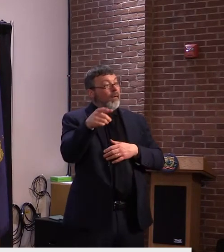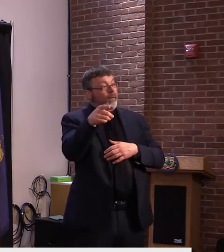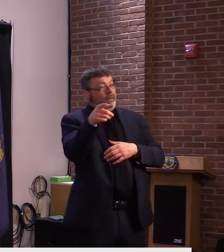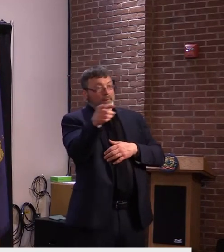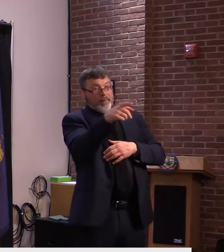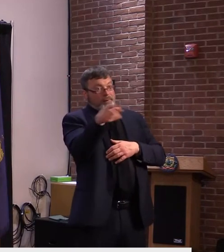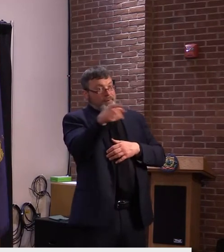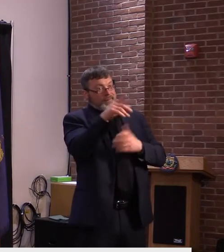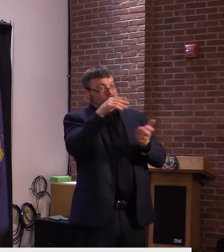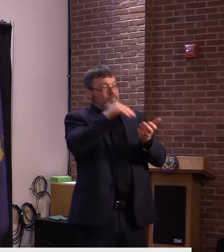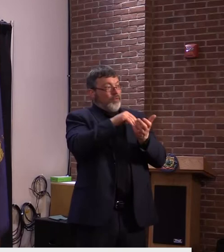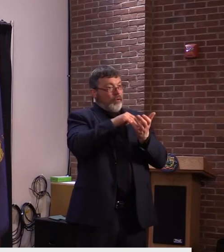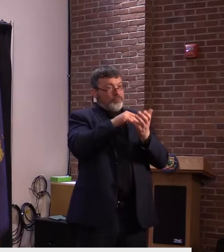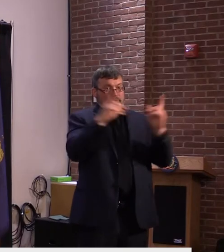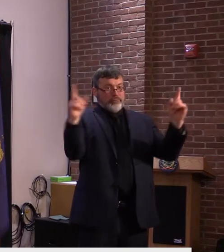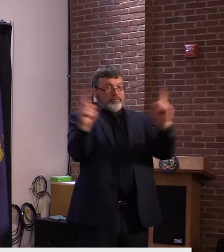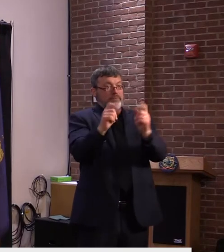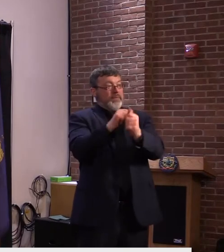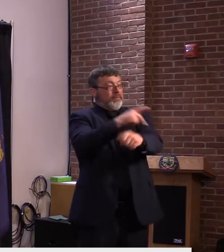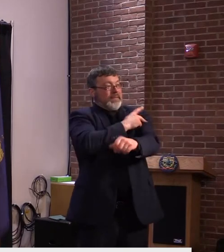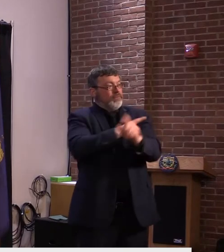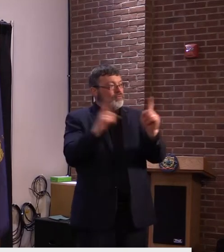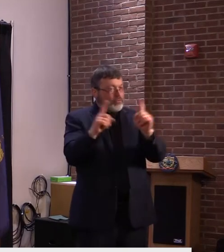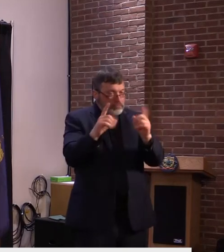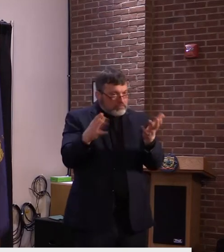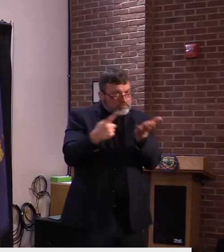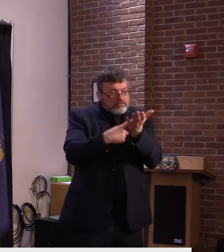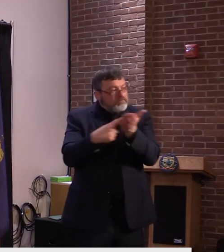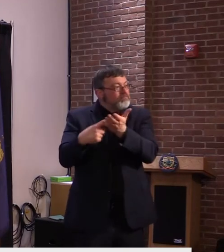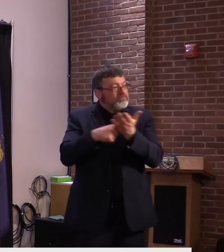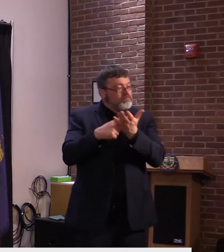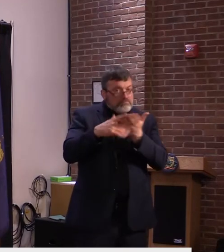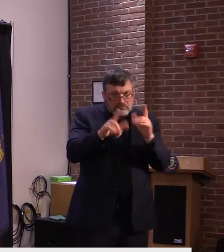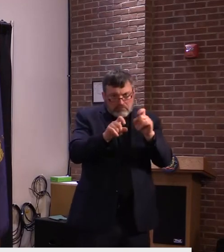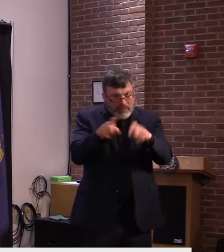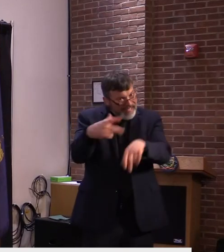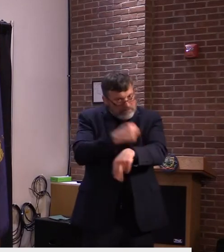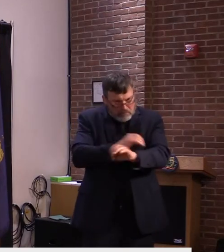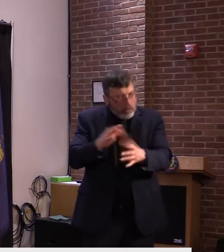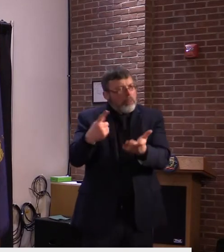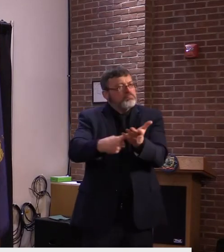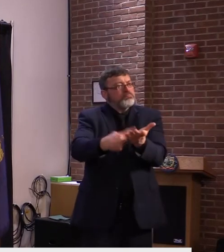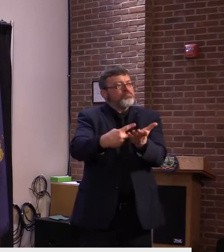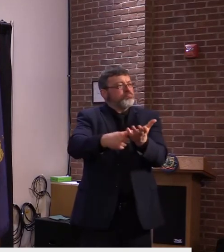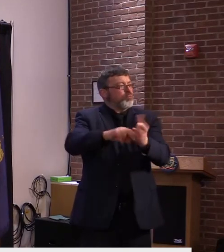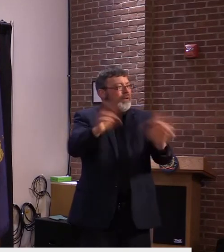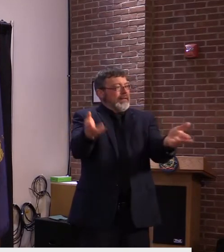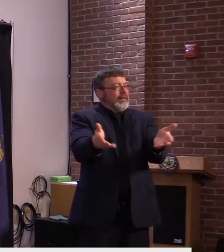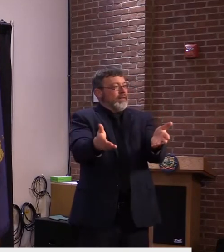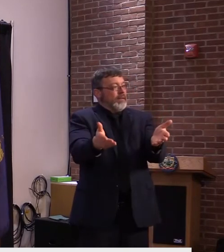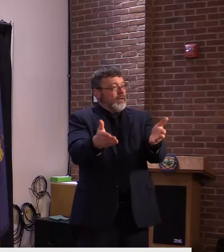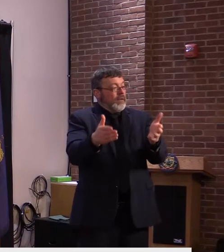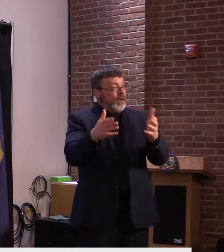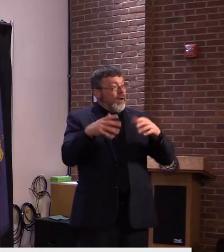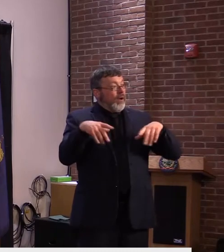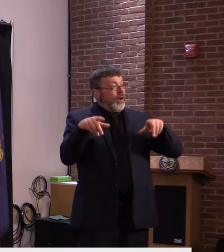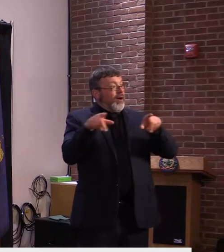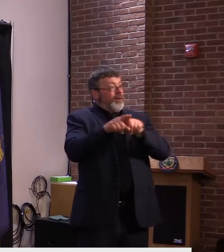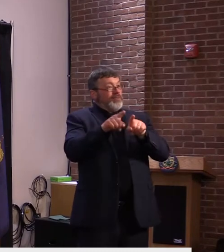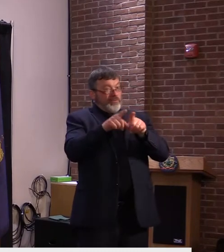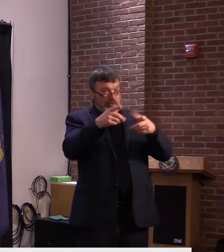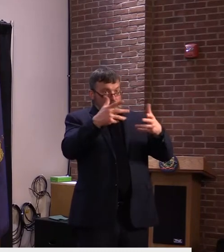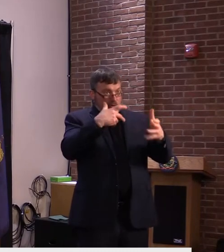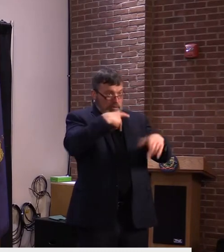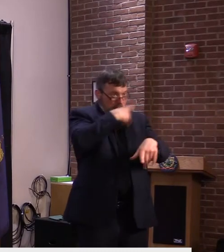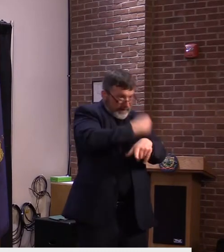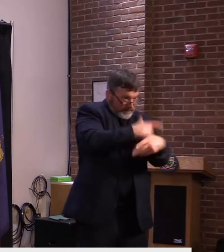the issue that they're there for, you may address some of their ongoing chronic issues, but you also address what we term health